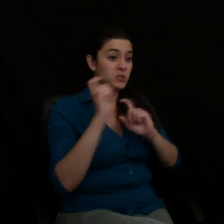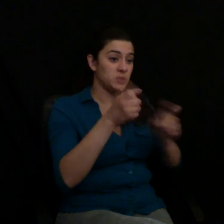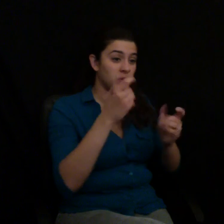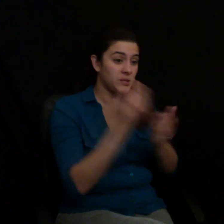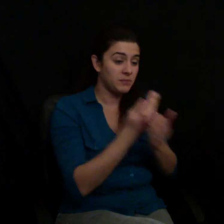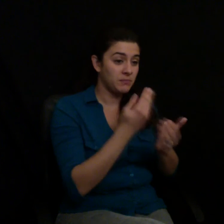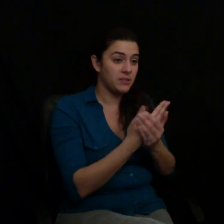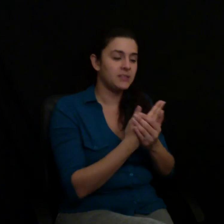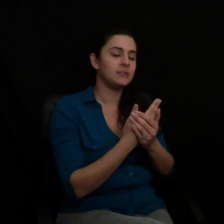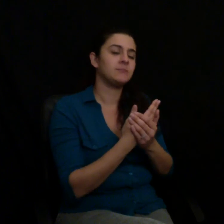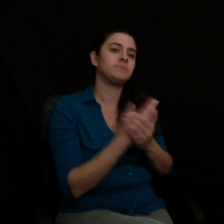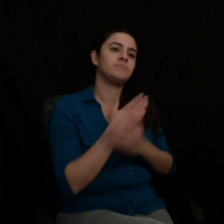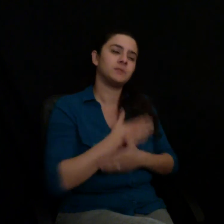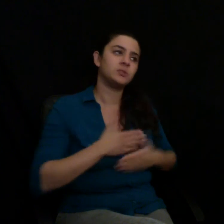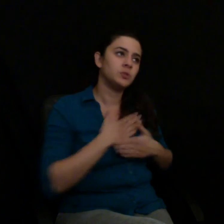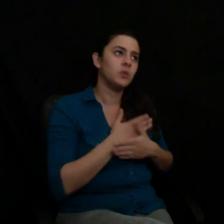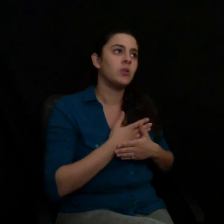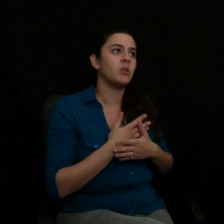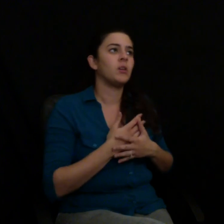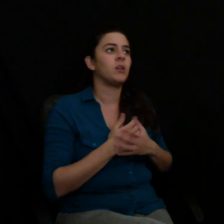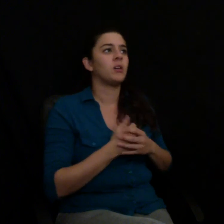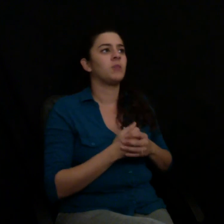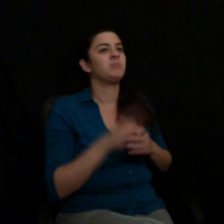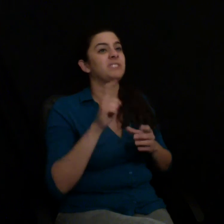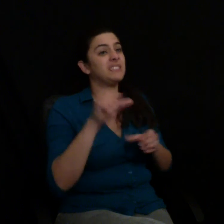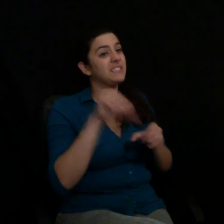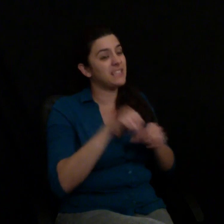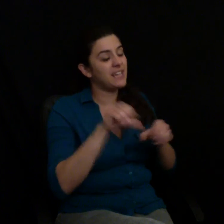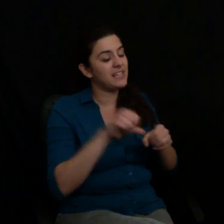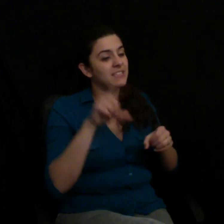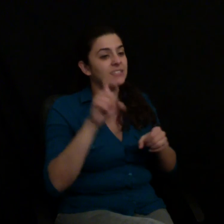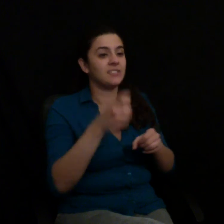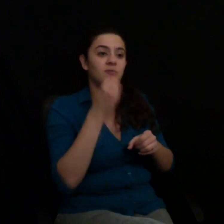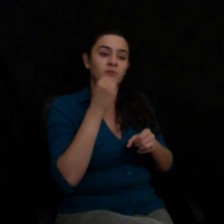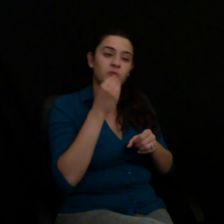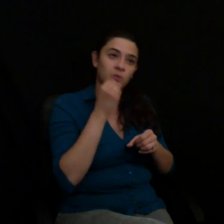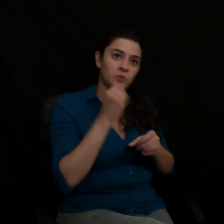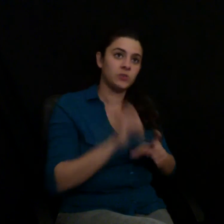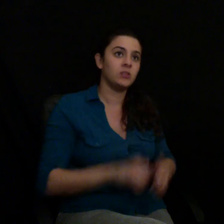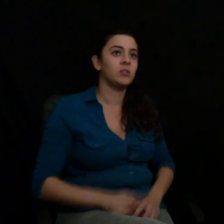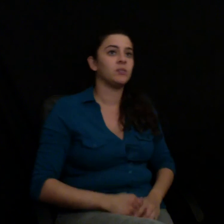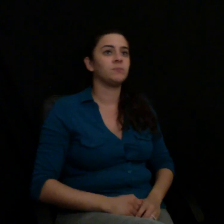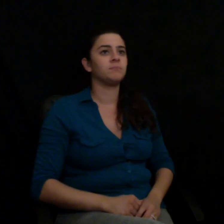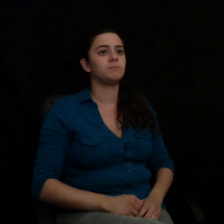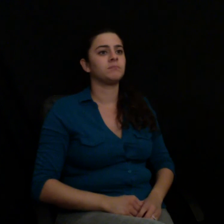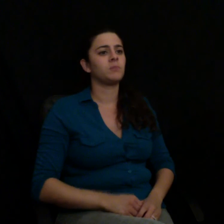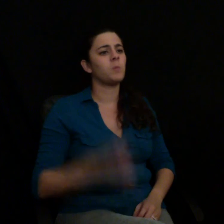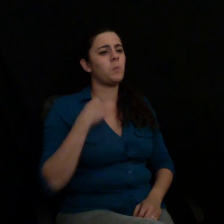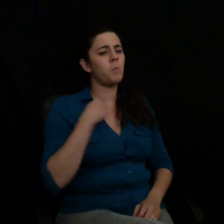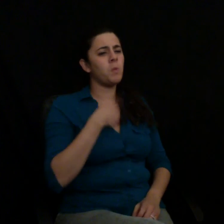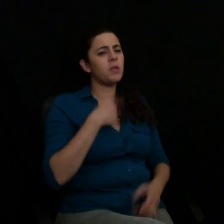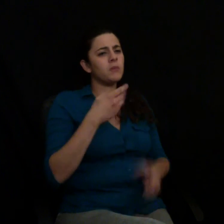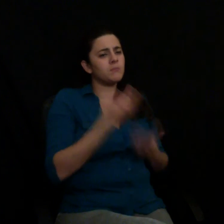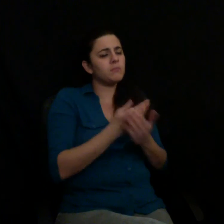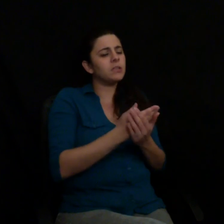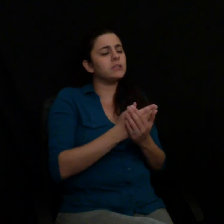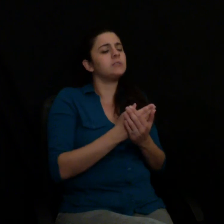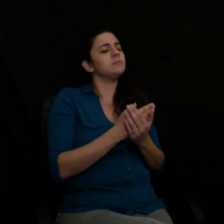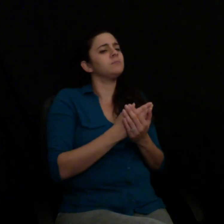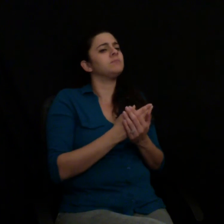got to buy a bus. We're going to need gas and food along the way. A lot of us are throwing in money, but we could also use the support of others. And we